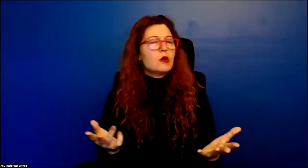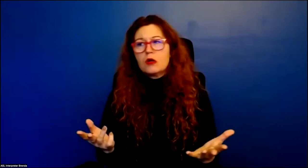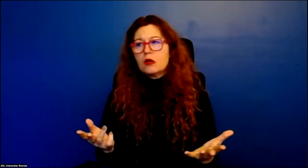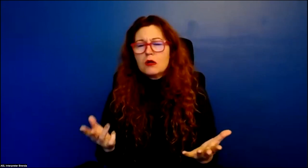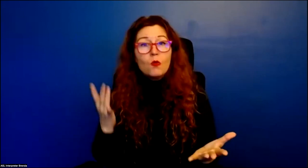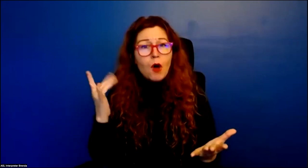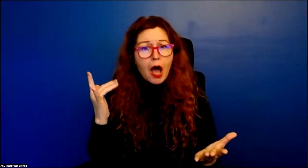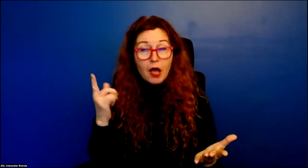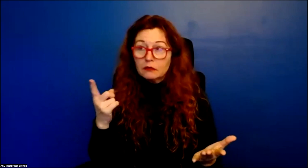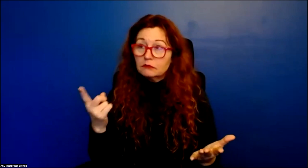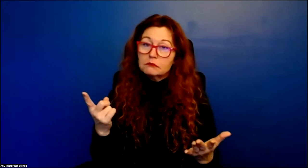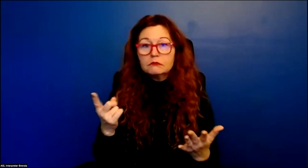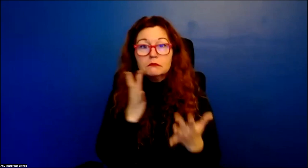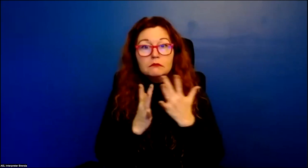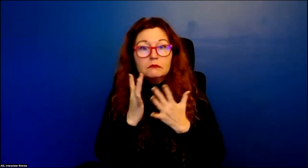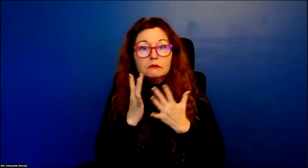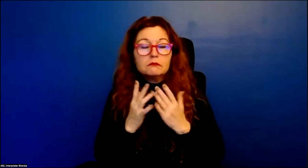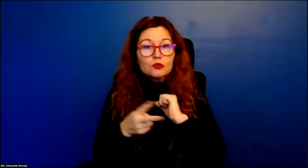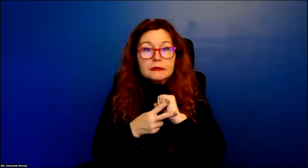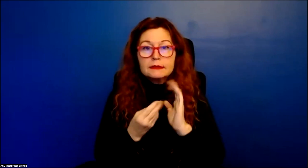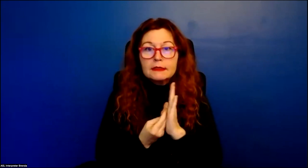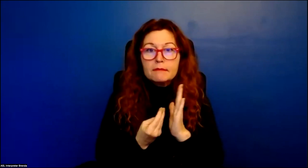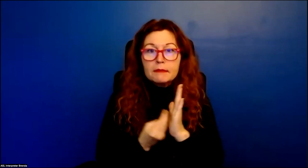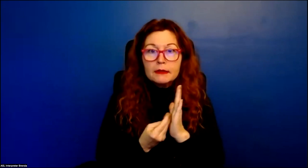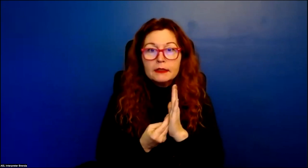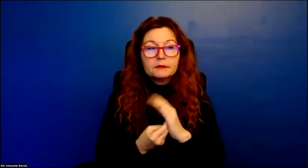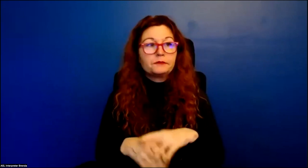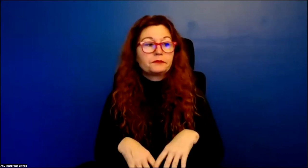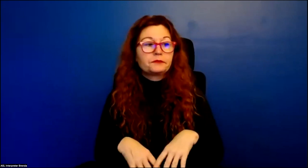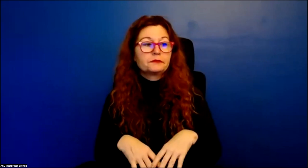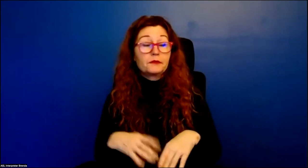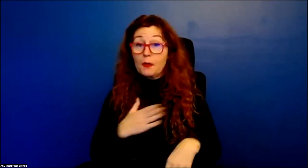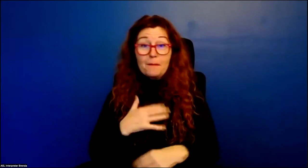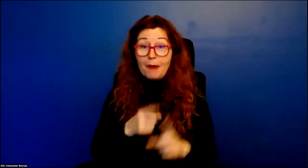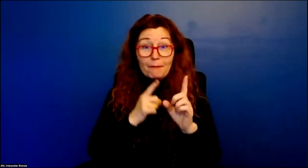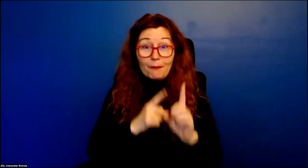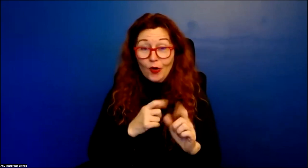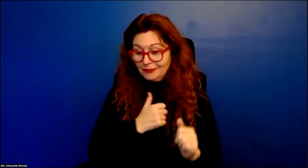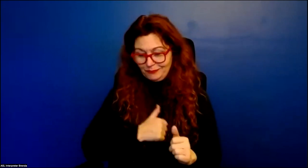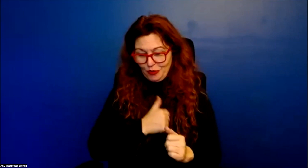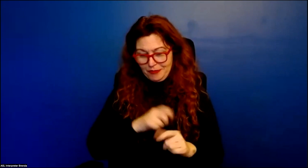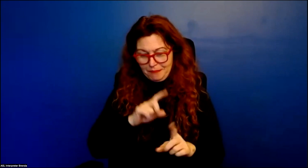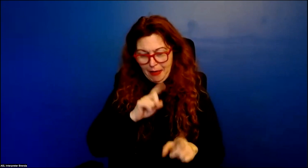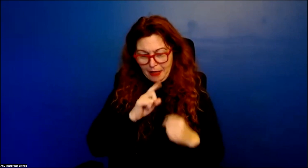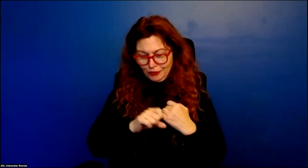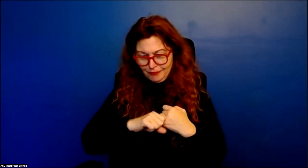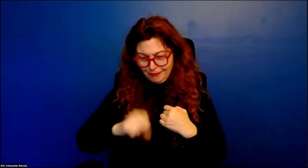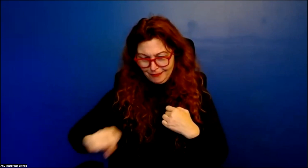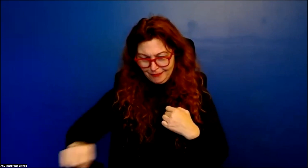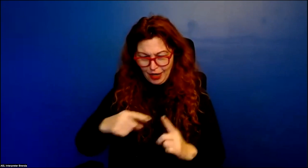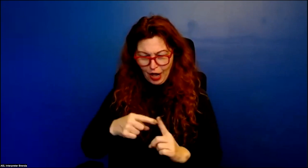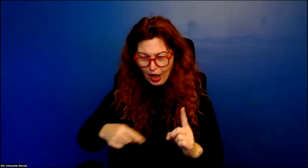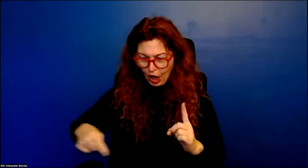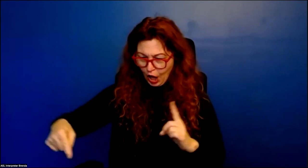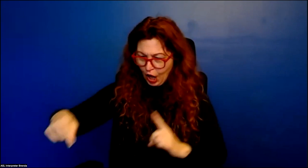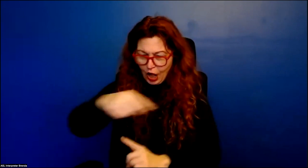that I'm trying to share, and sorry, this is a little long-winded answer to you or running around to get to the point,